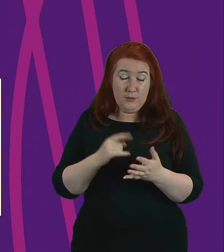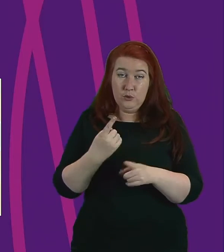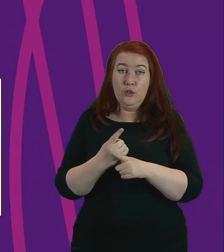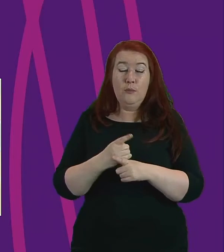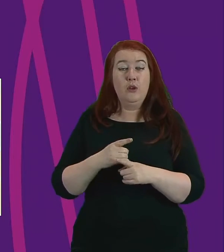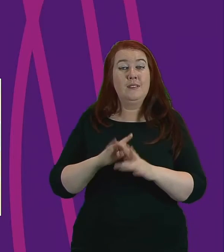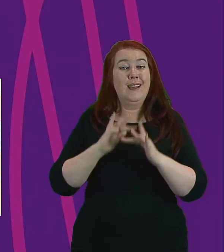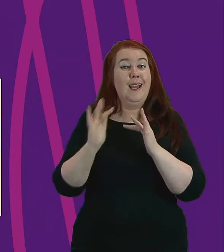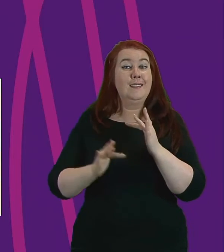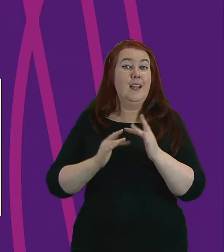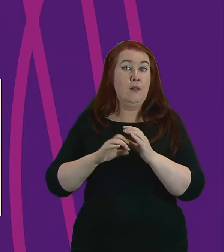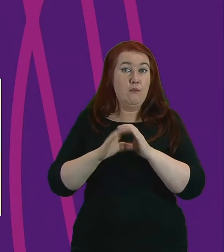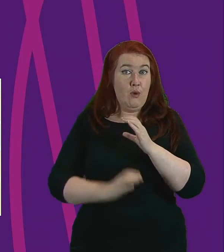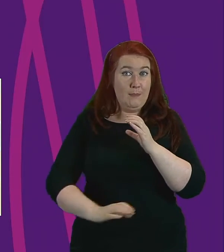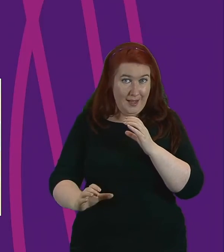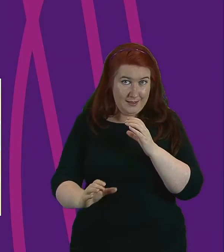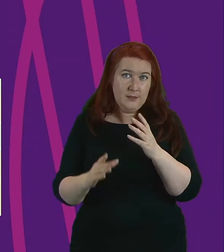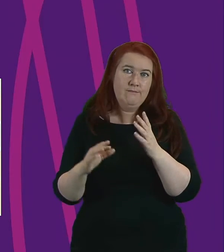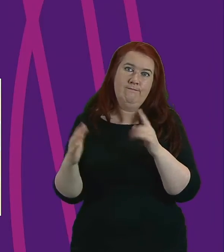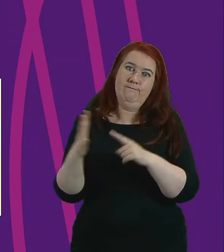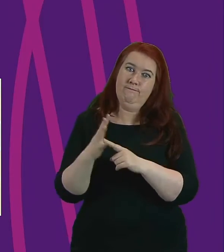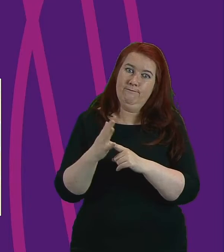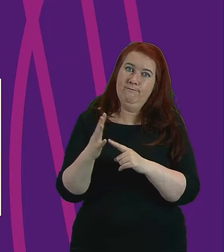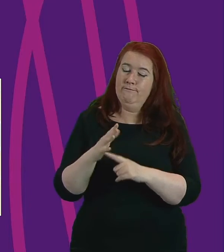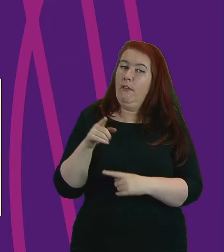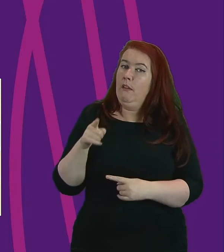thing this crisis has shown, then it's a